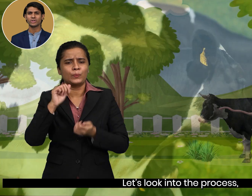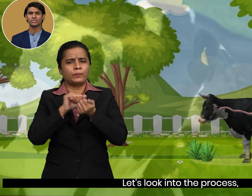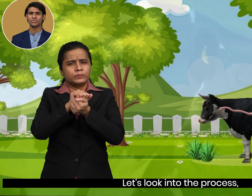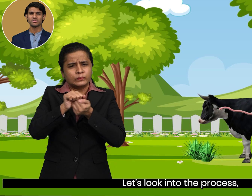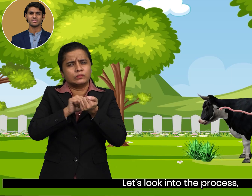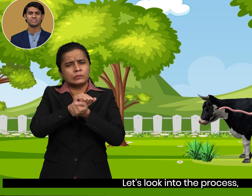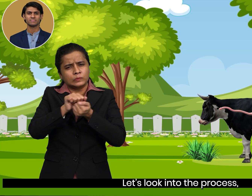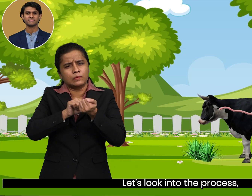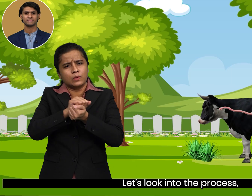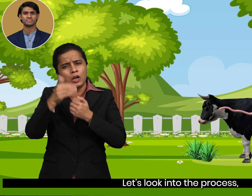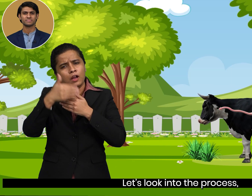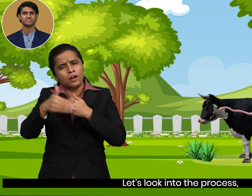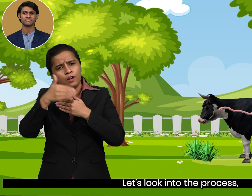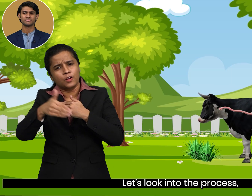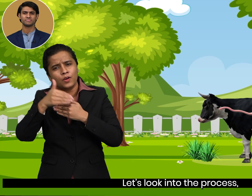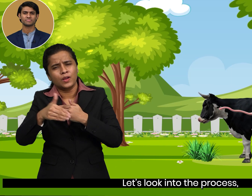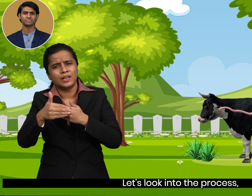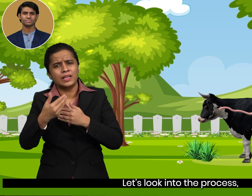Let's look into the process.